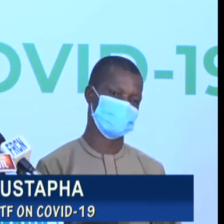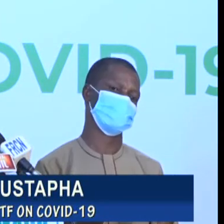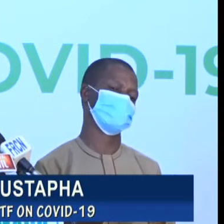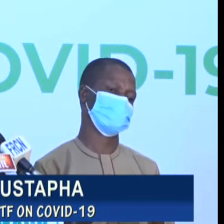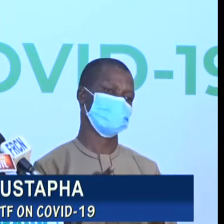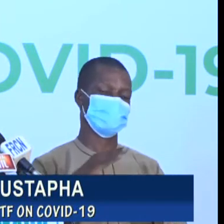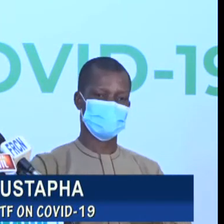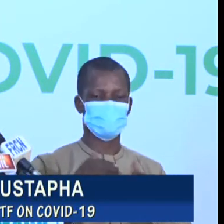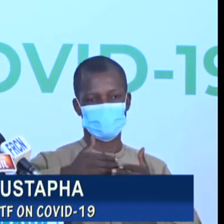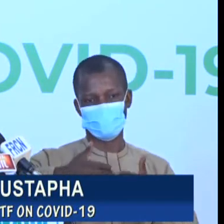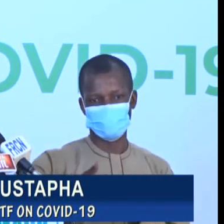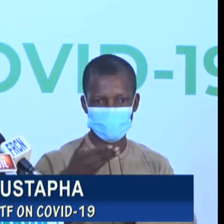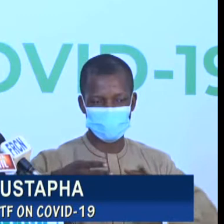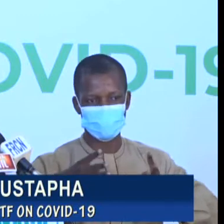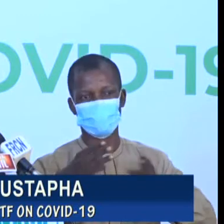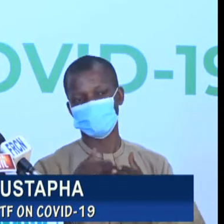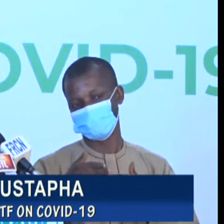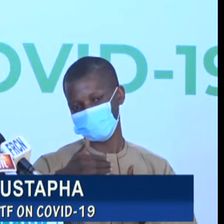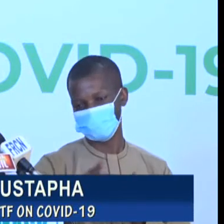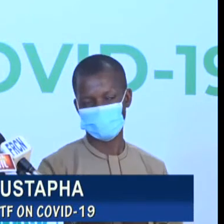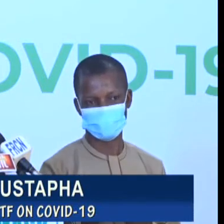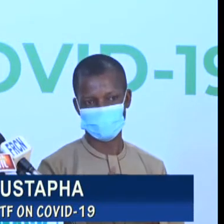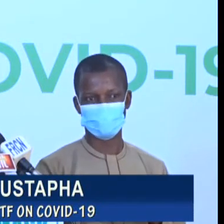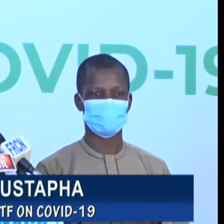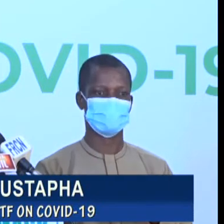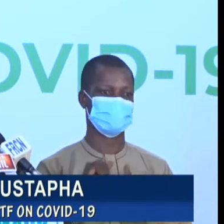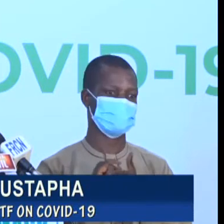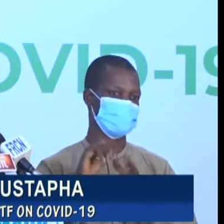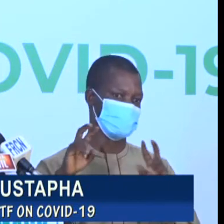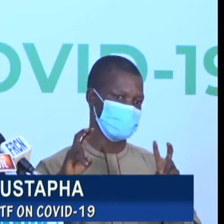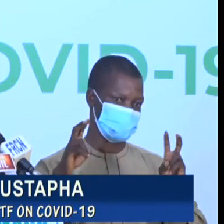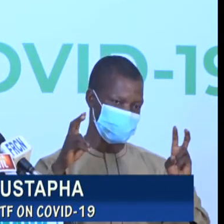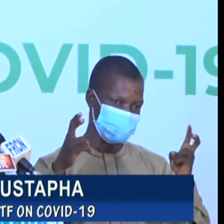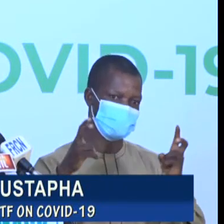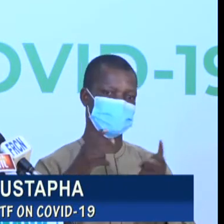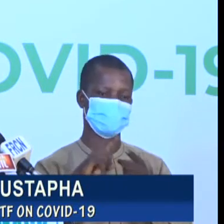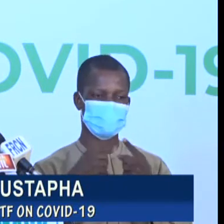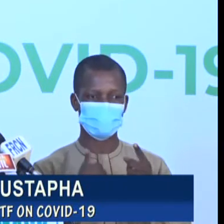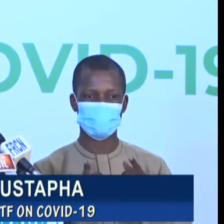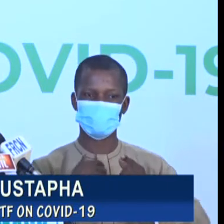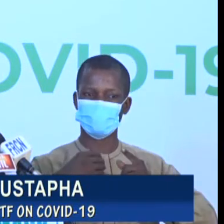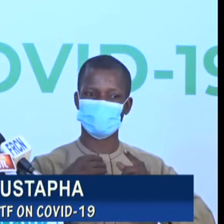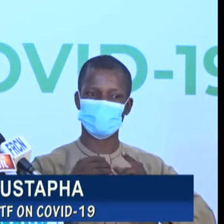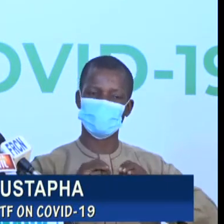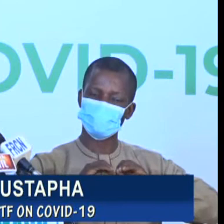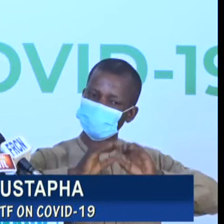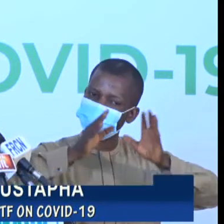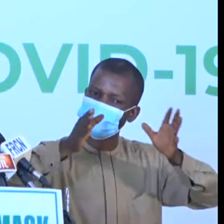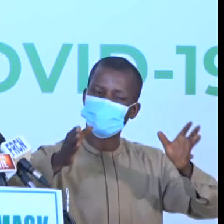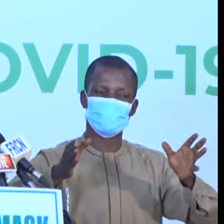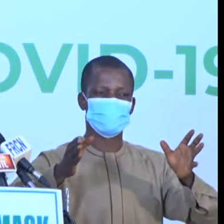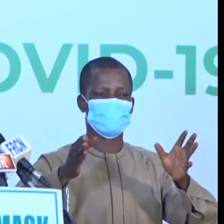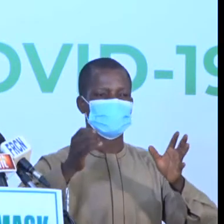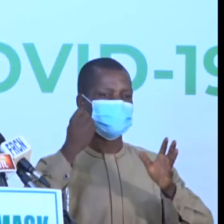will return to work, we will drill in some few issues and have a clarity of where we are in terms of